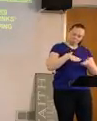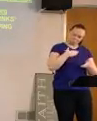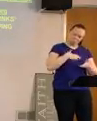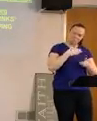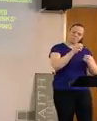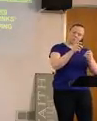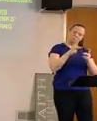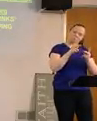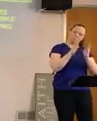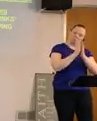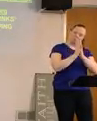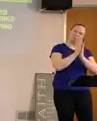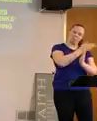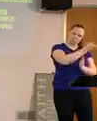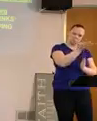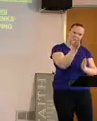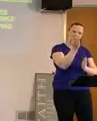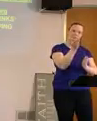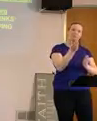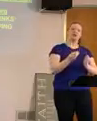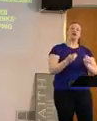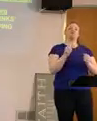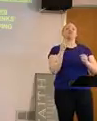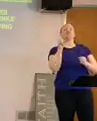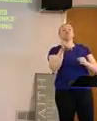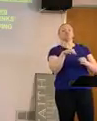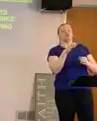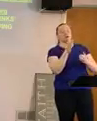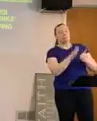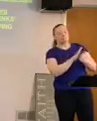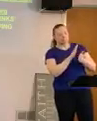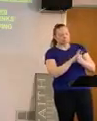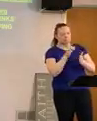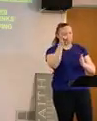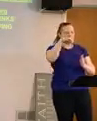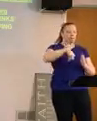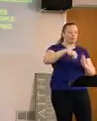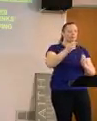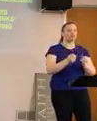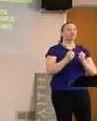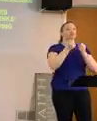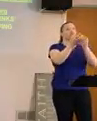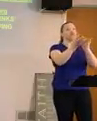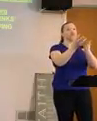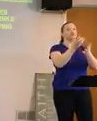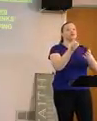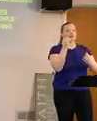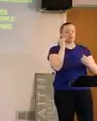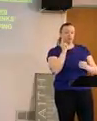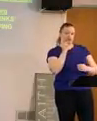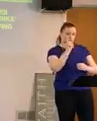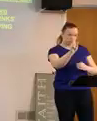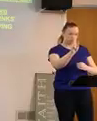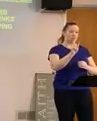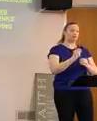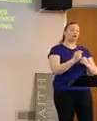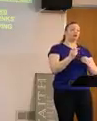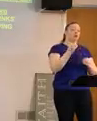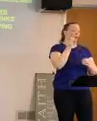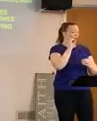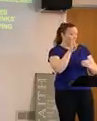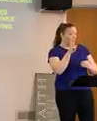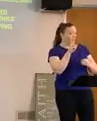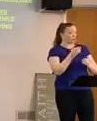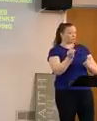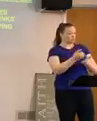pray for you as well. And so find one of these in the back of your chair and give it to me as you leave, or put it in the